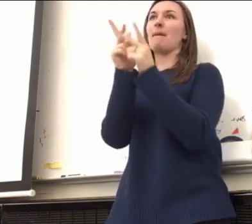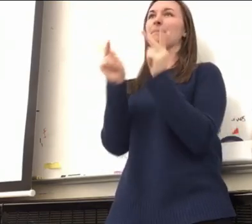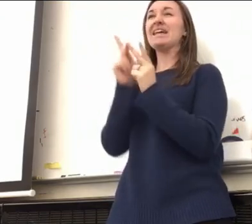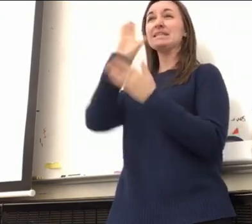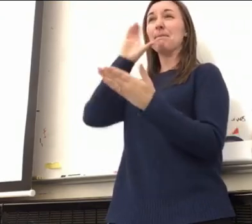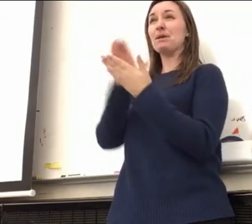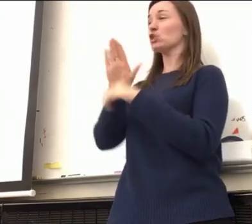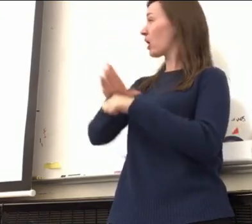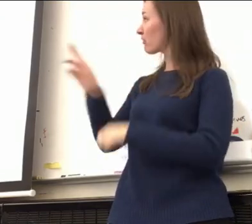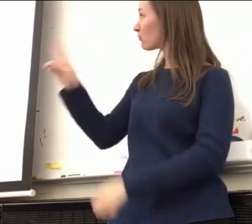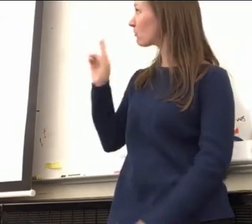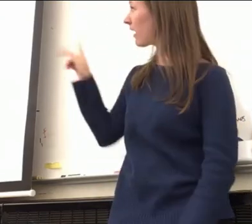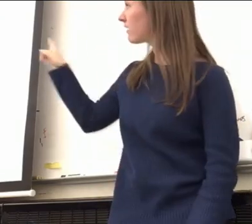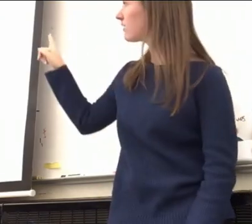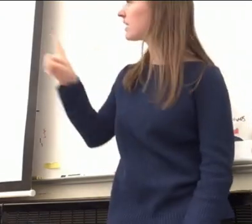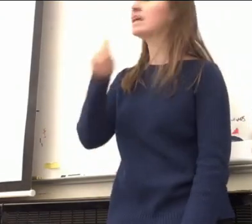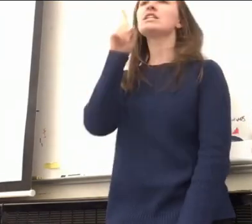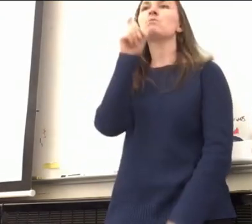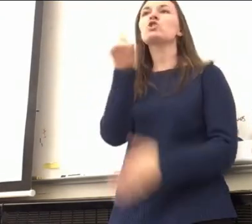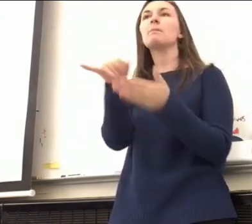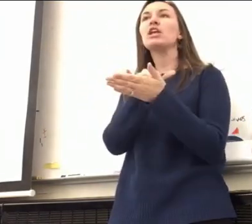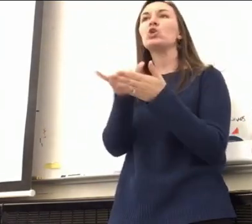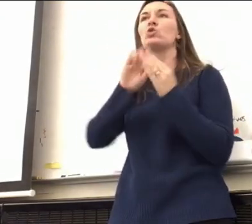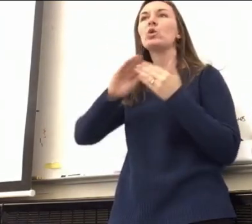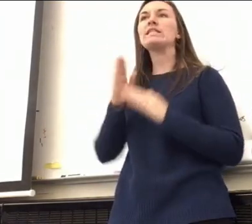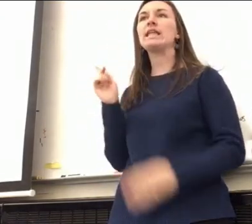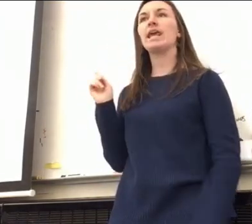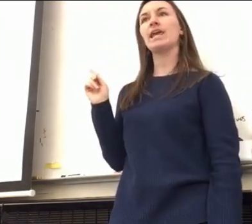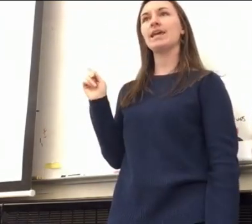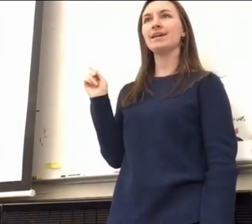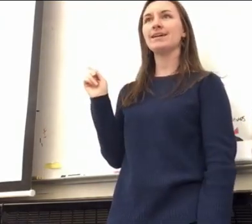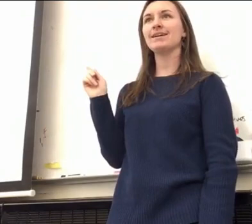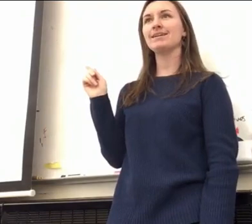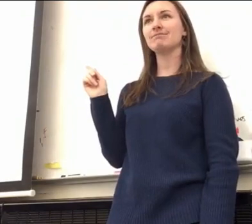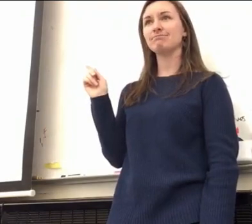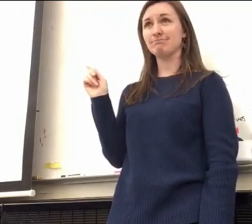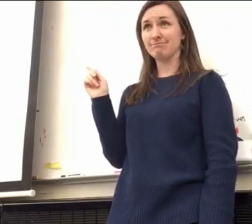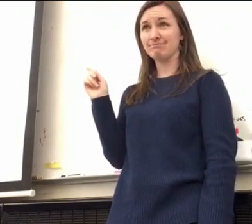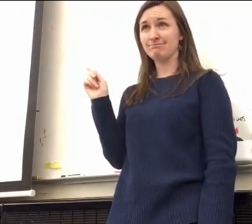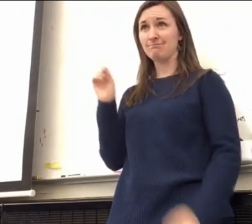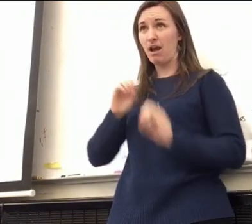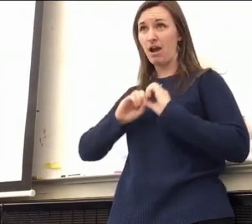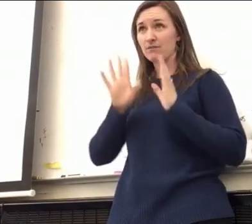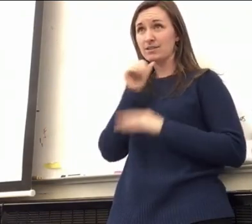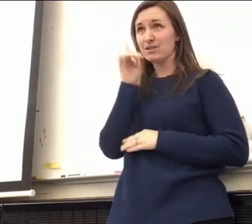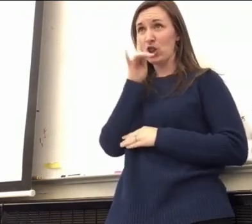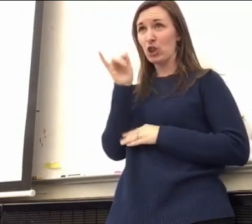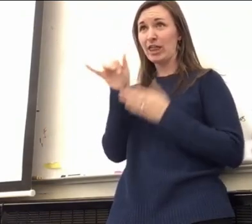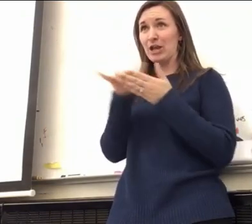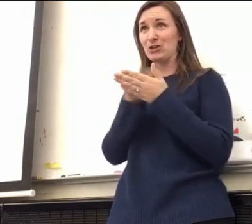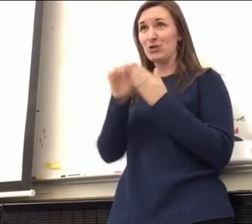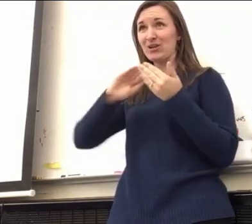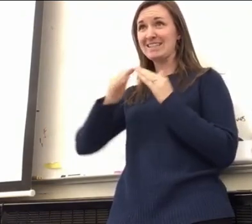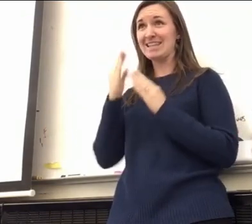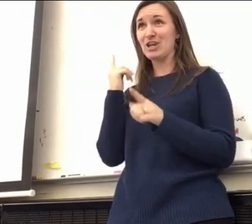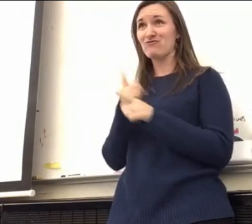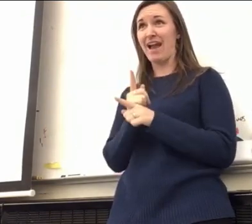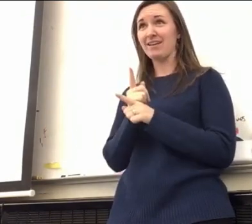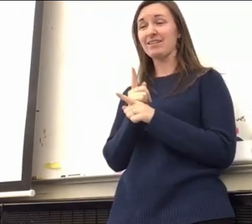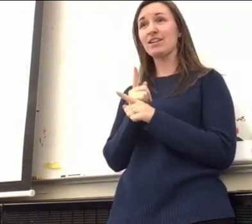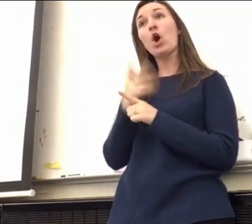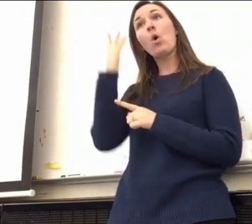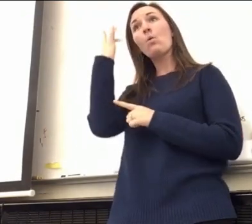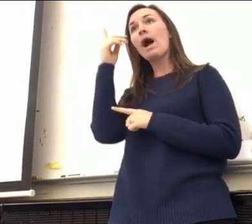supposed to depict New York City. Now, obviously you say, that doesn't look like New York City. Well, the reason why is because these